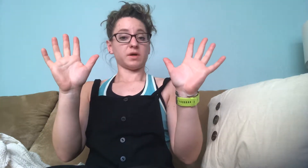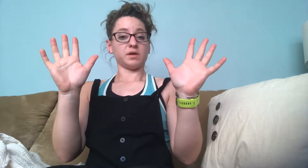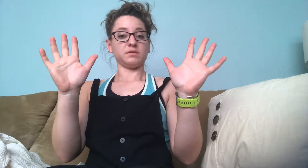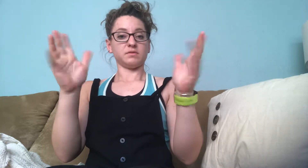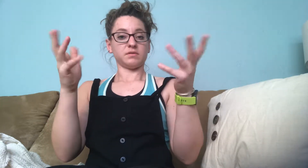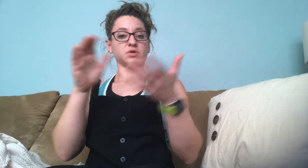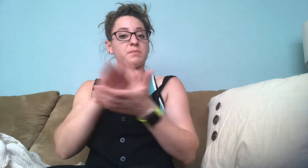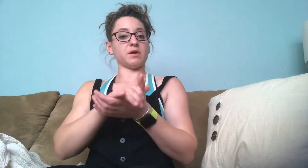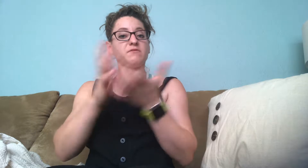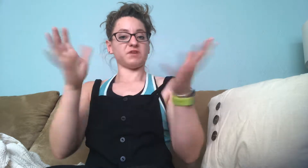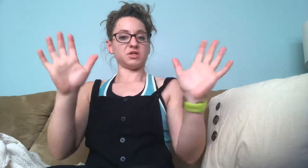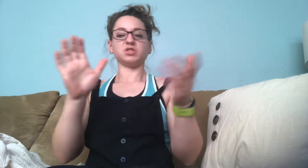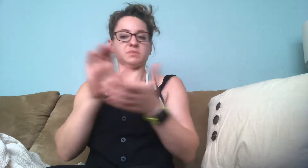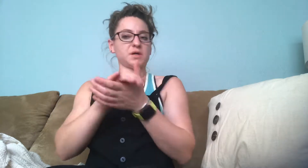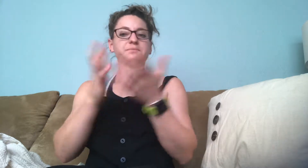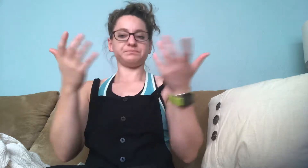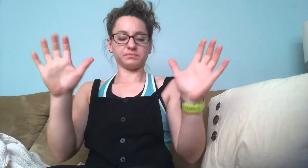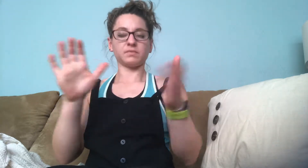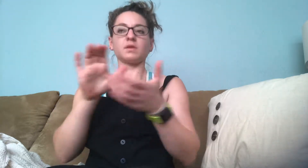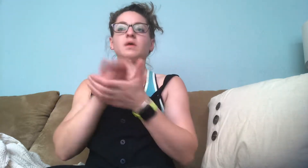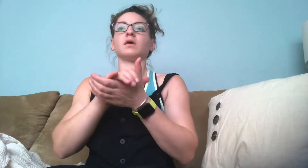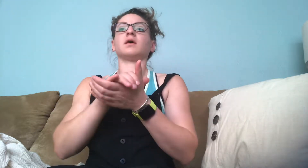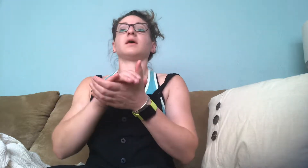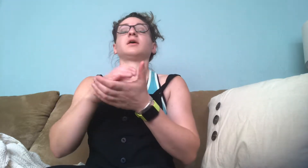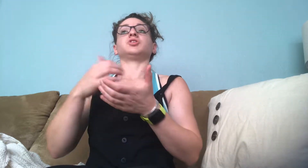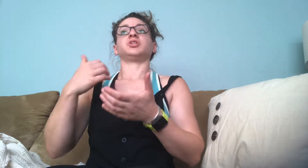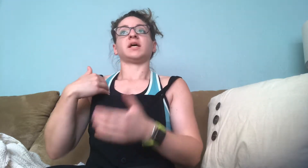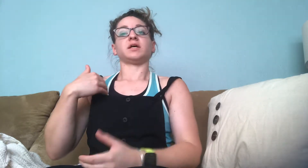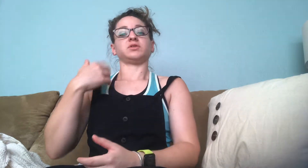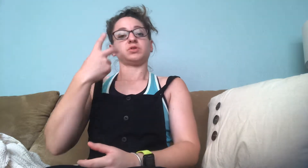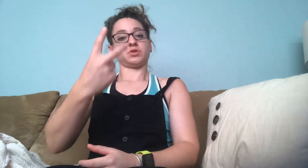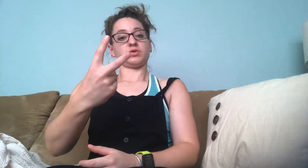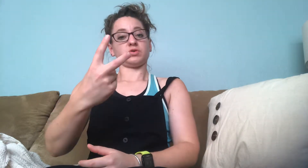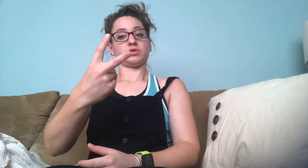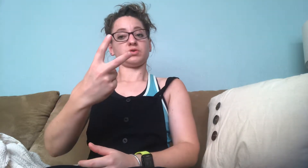she's married. So married, finished. She's married. And she has